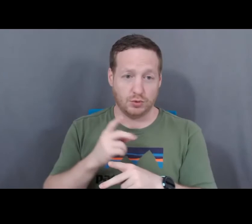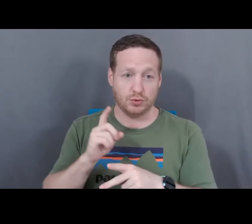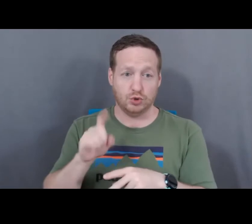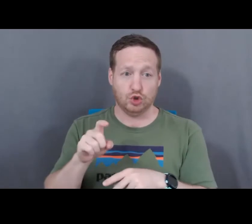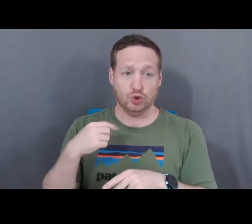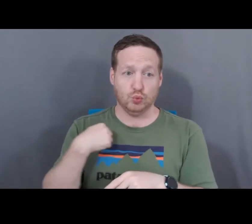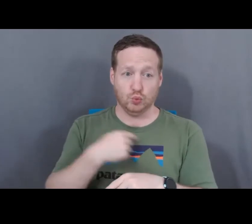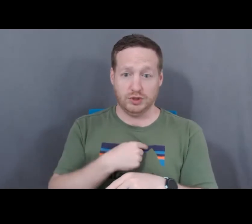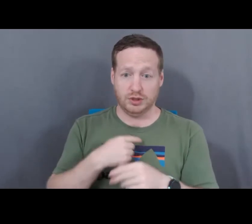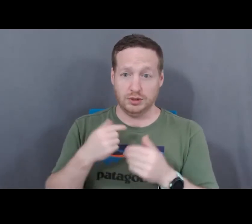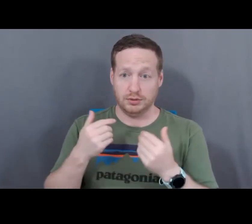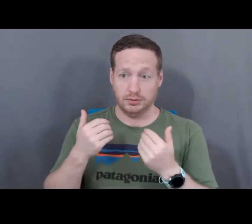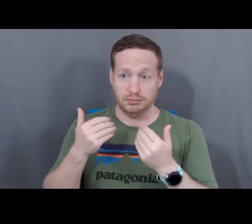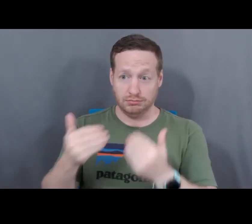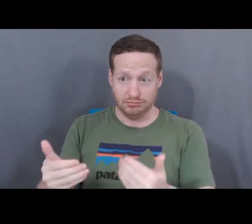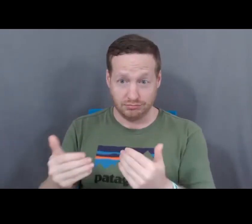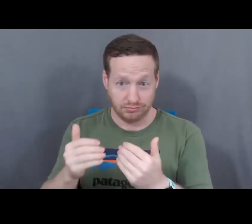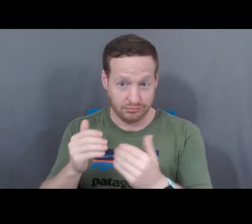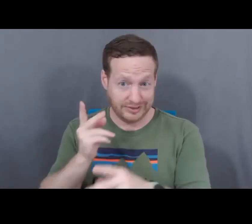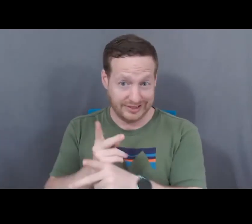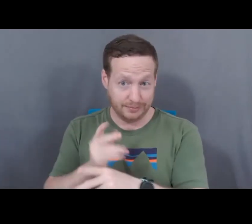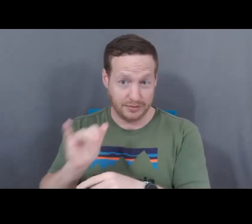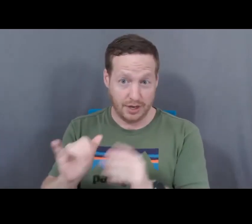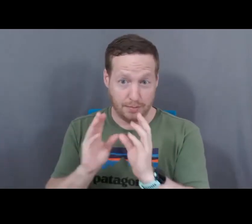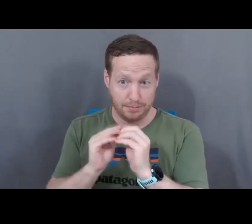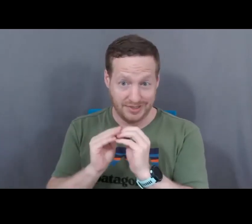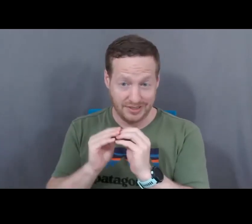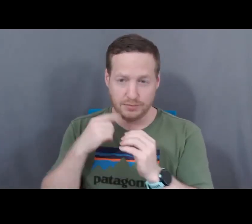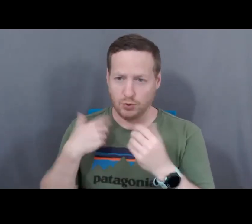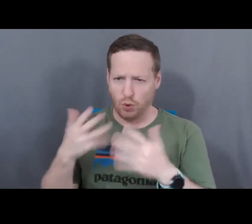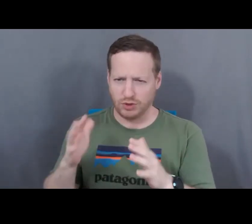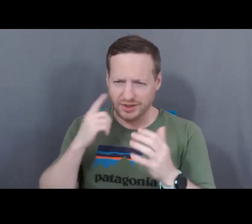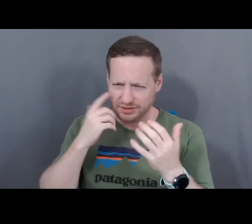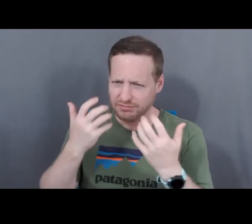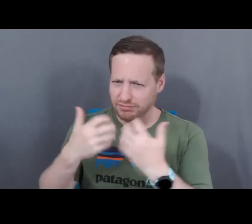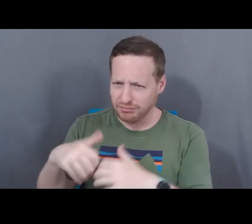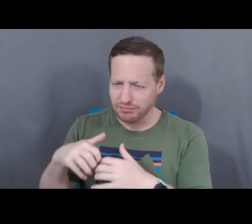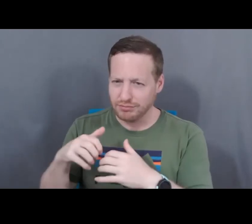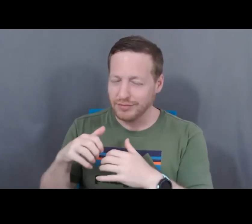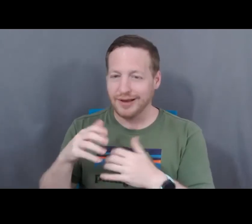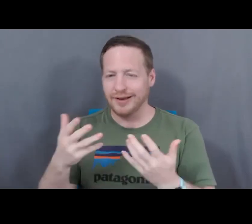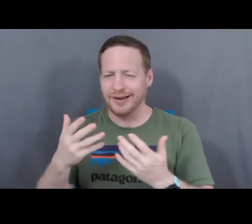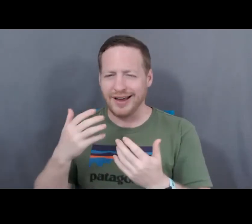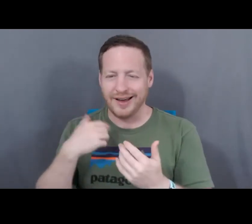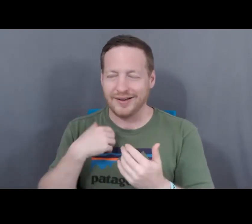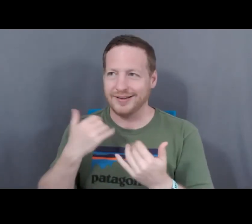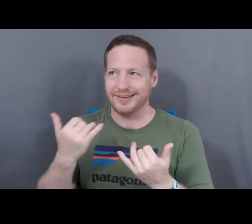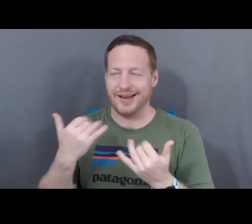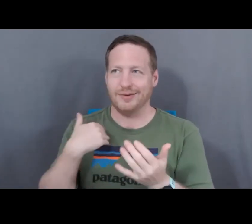We have to figure out, should we move forward with keeping that meeting? Because I know everything has